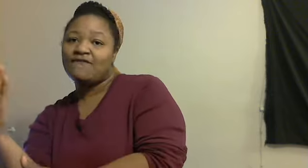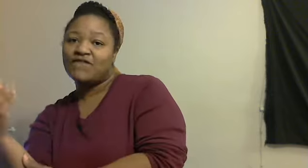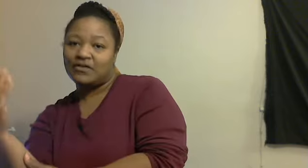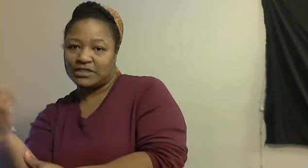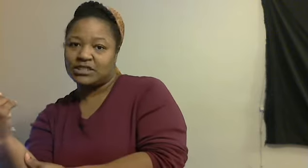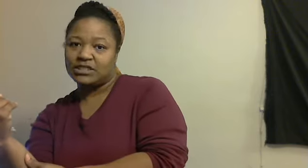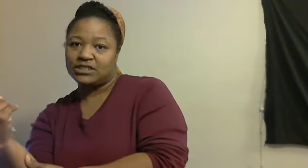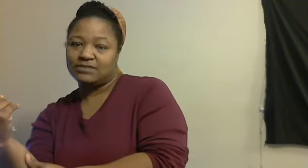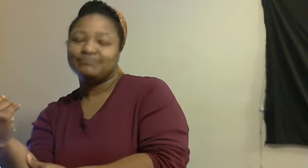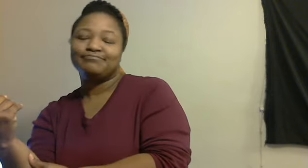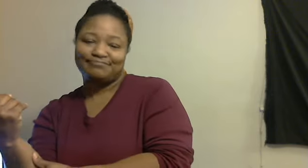15.